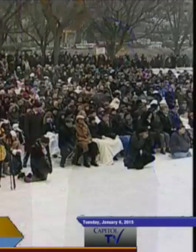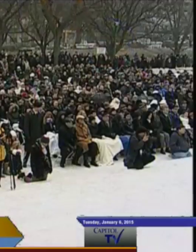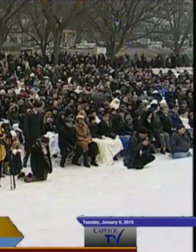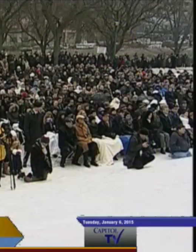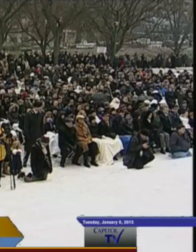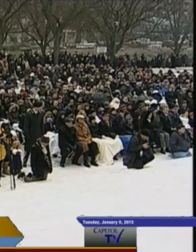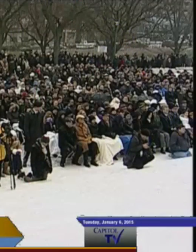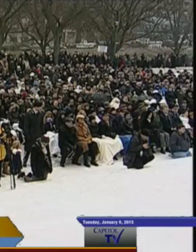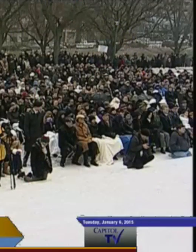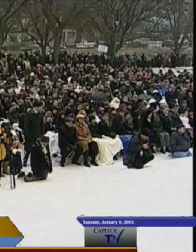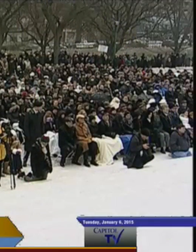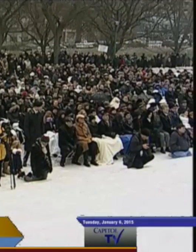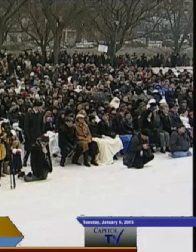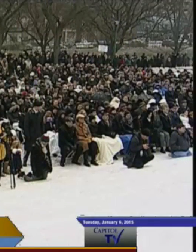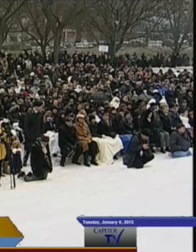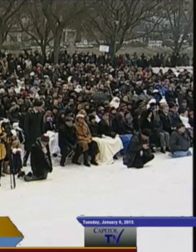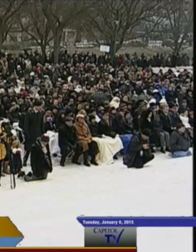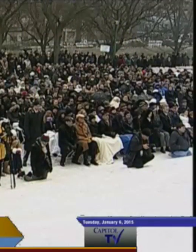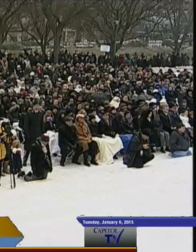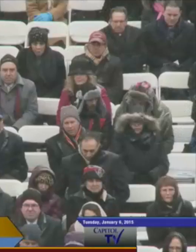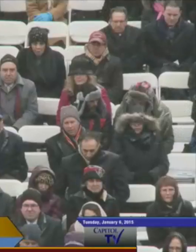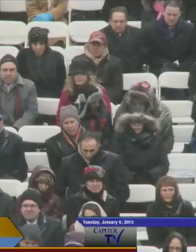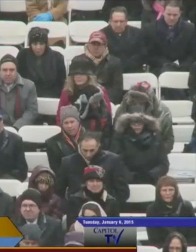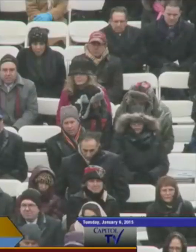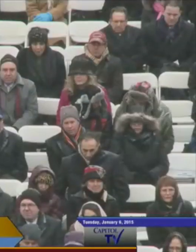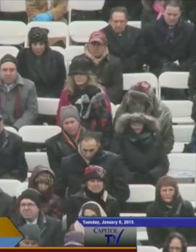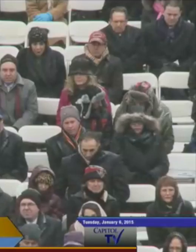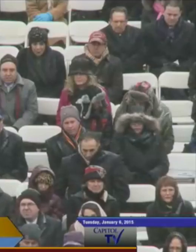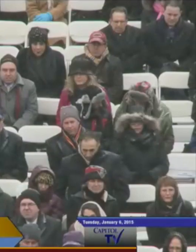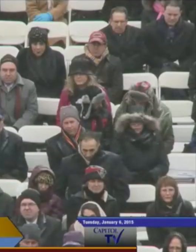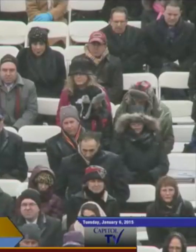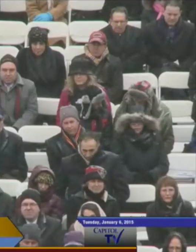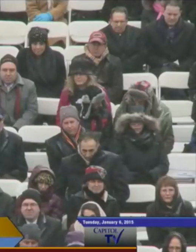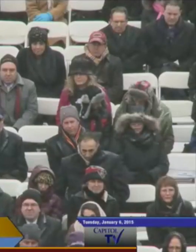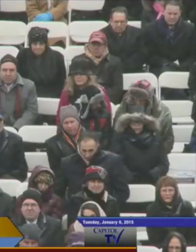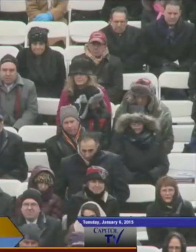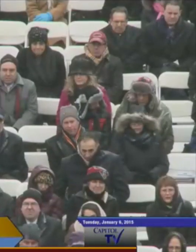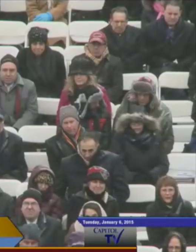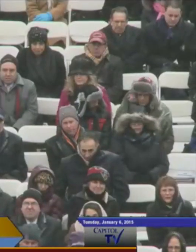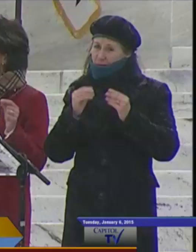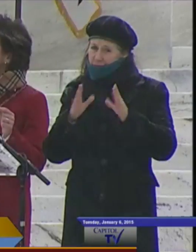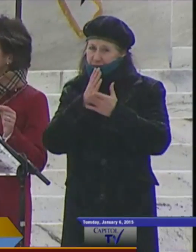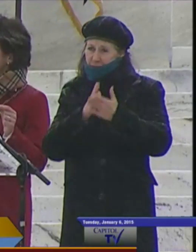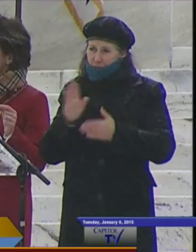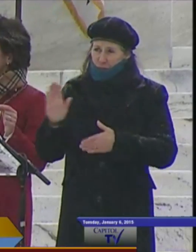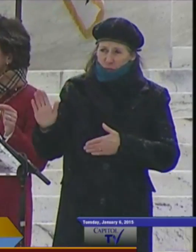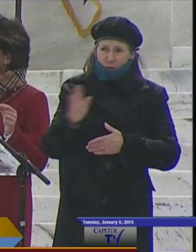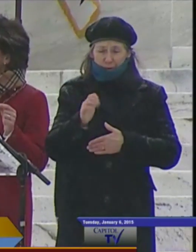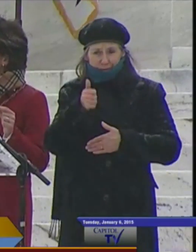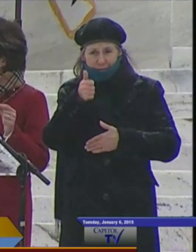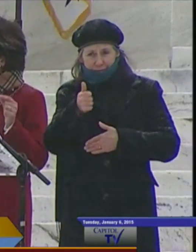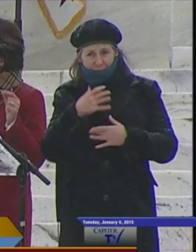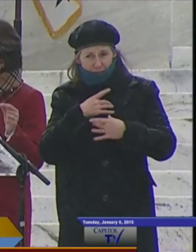of innovators and leaders? Now, we're going to have to give up a little of our own narrow self-interest